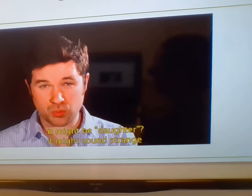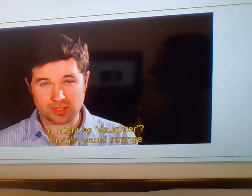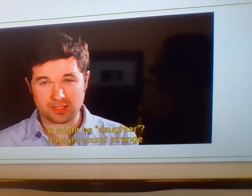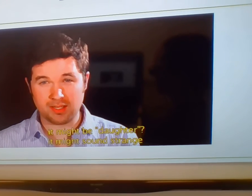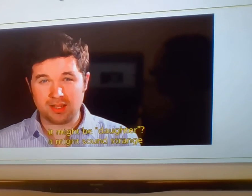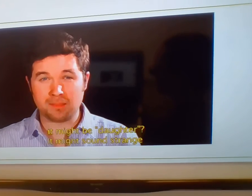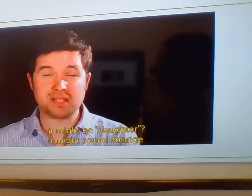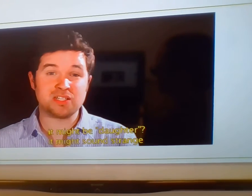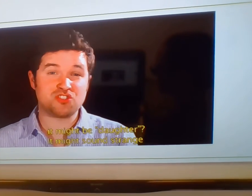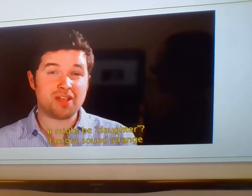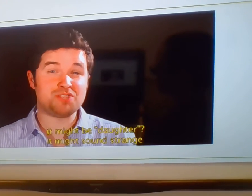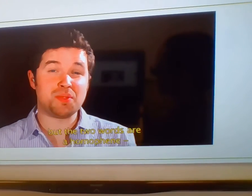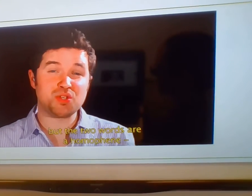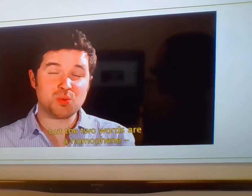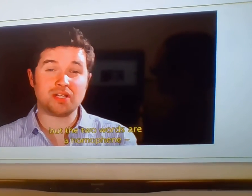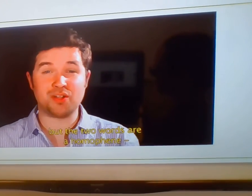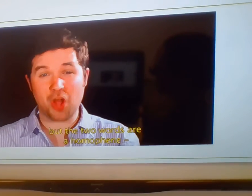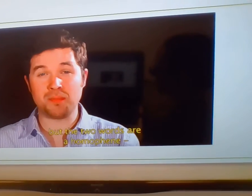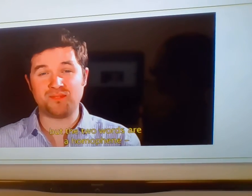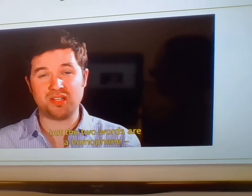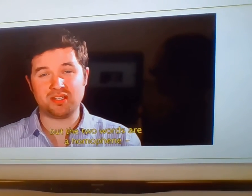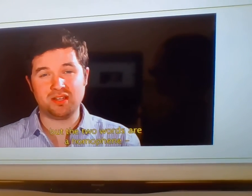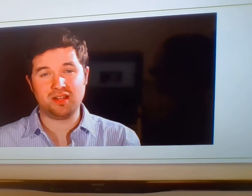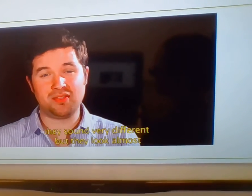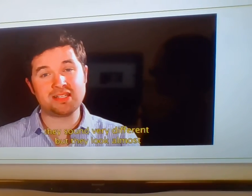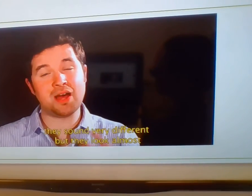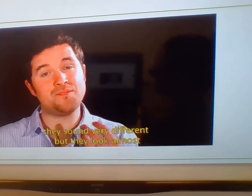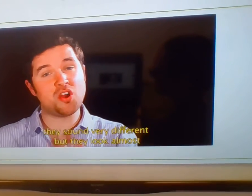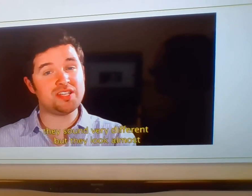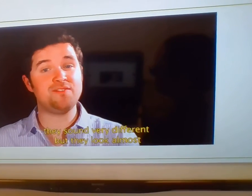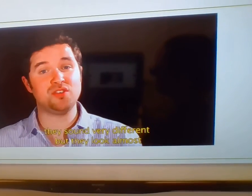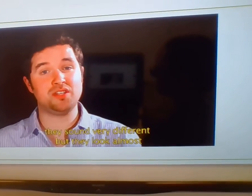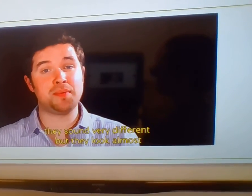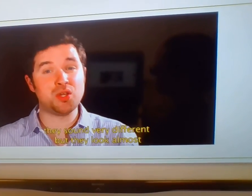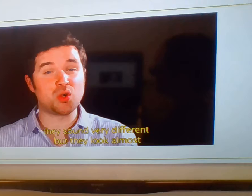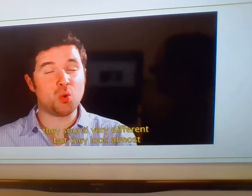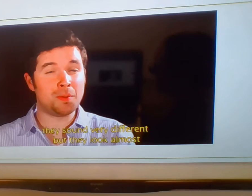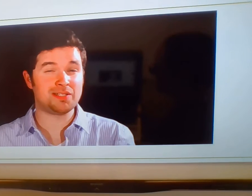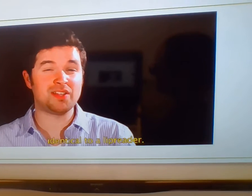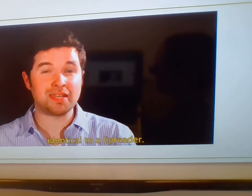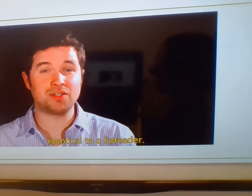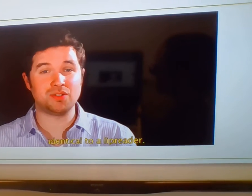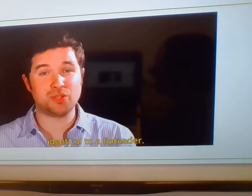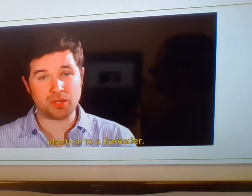daughter? That might sound strange, but the 2 words are homophone. They sound very different, but they look almost identical to a lip